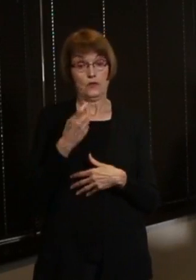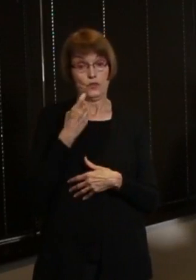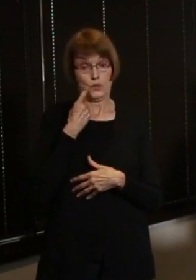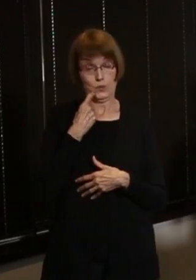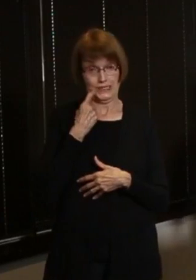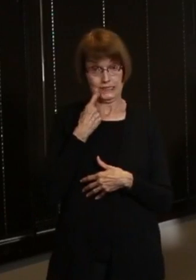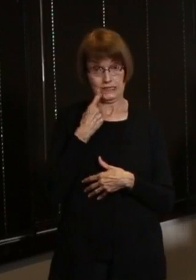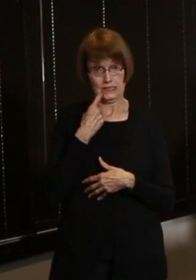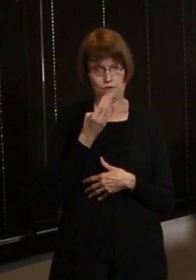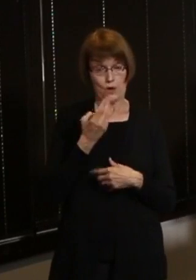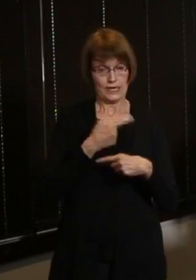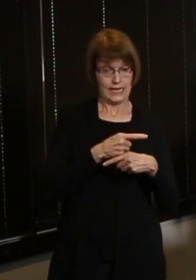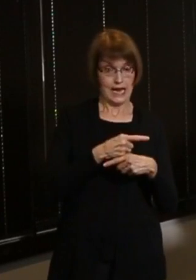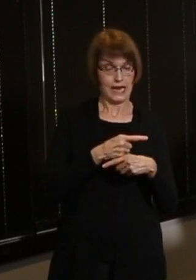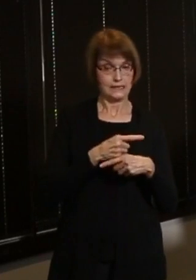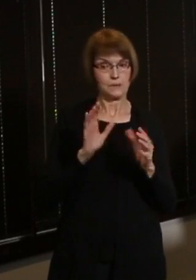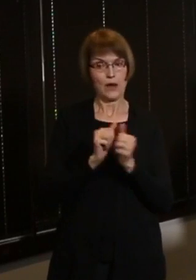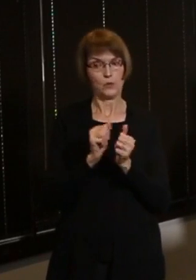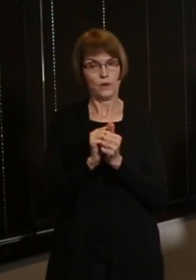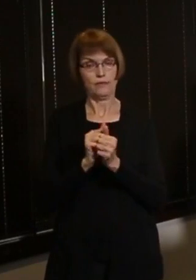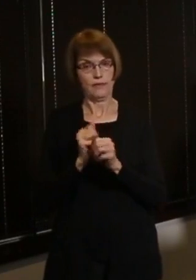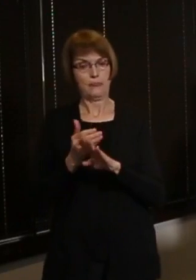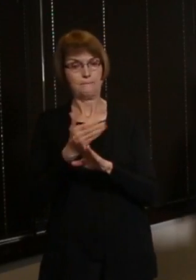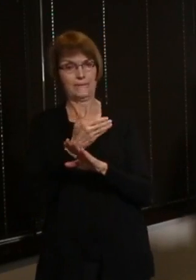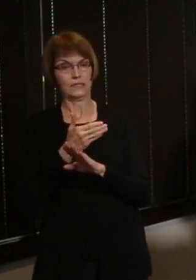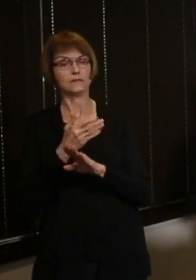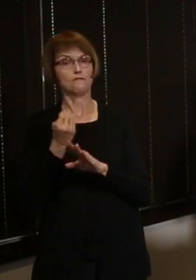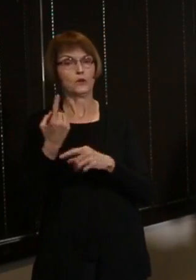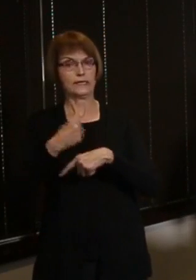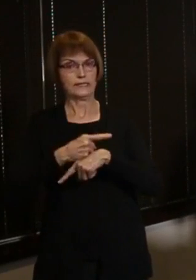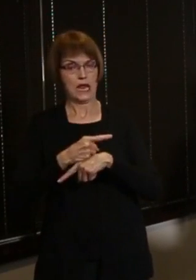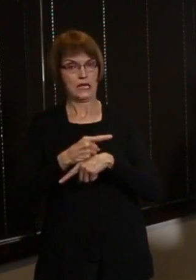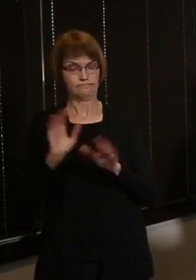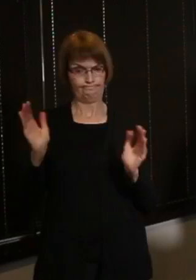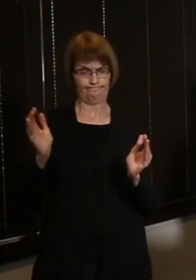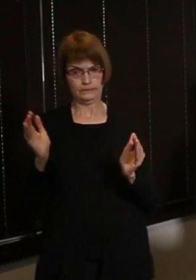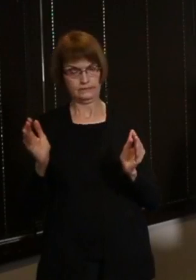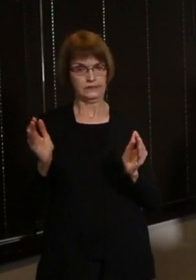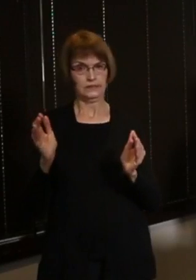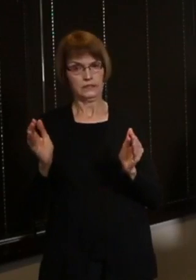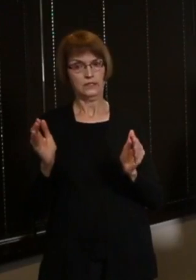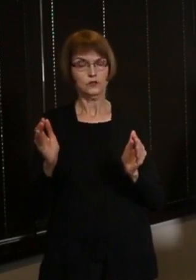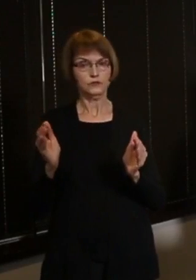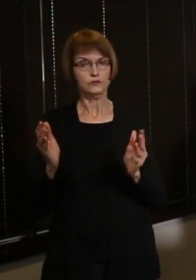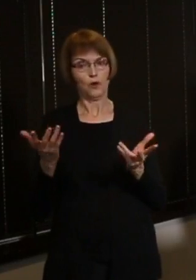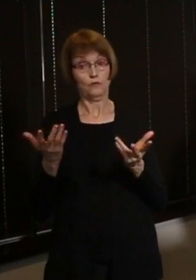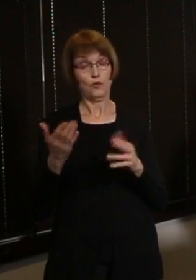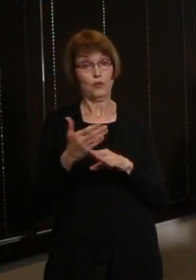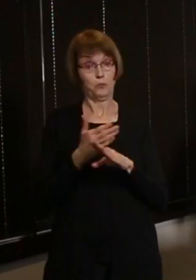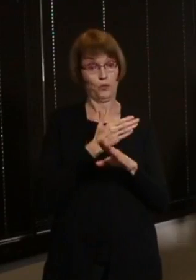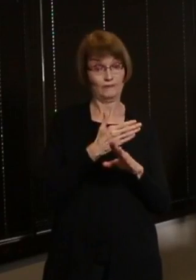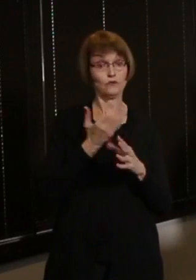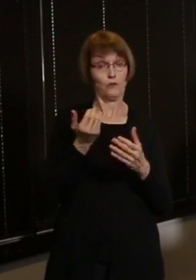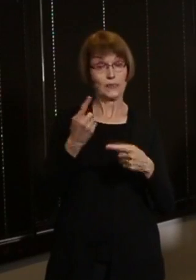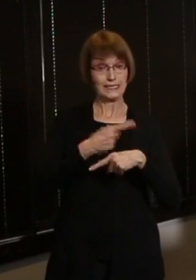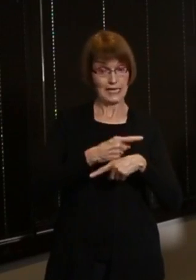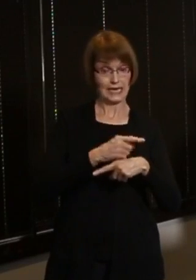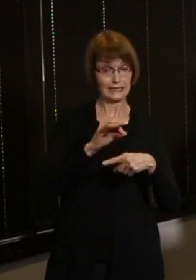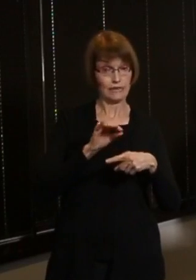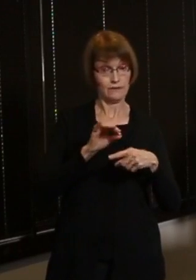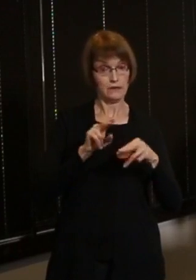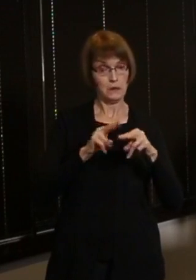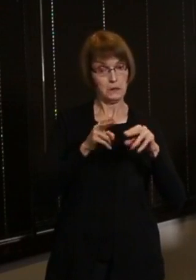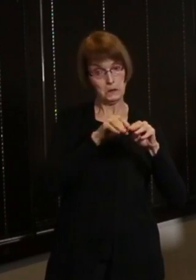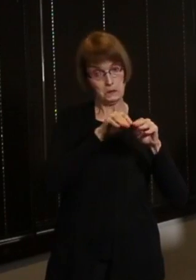to the previous 14 days. So you have to have that steady decline in the most recent 14 days for this number to come down. And